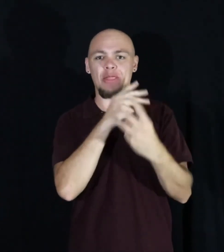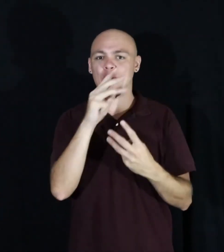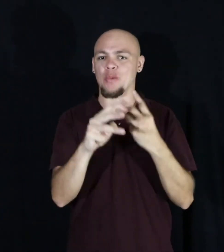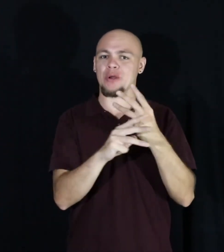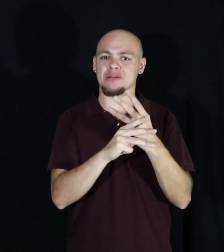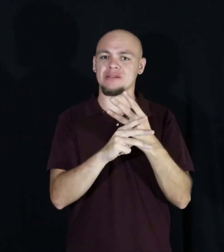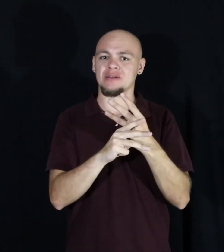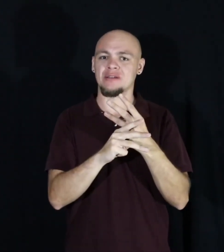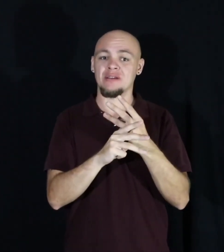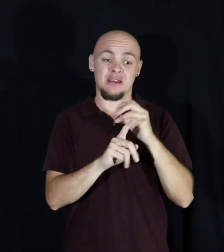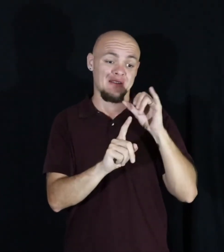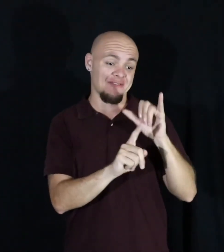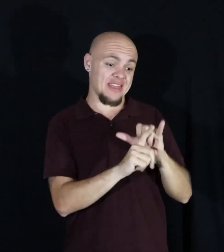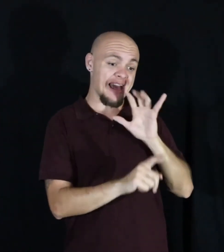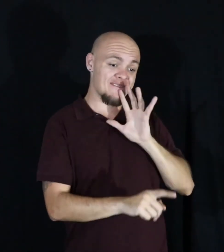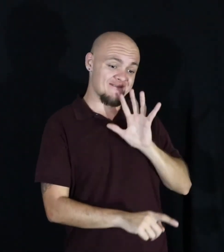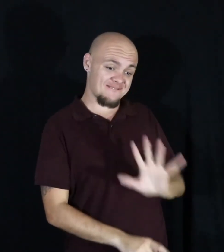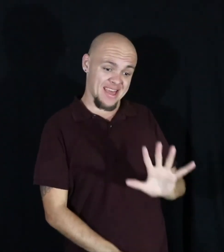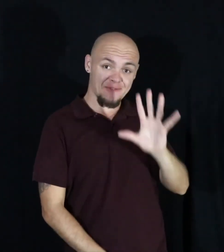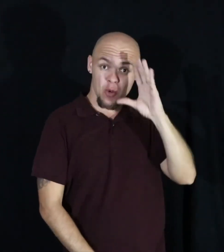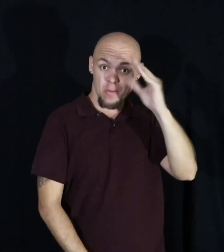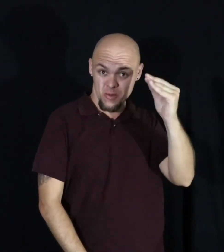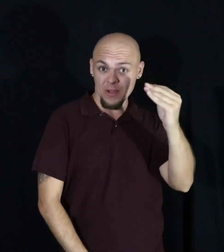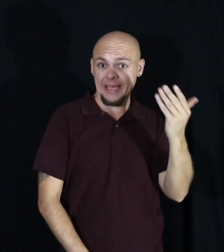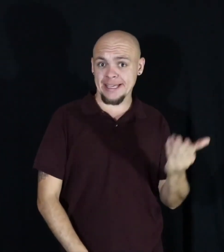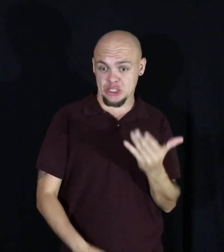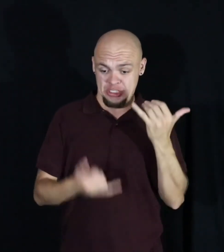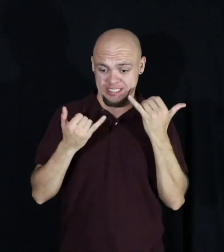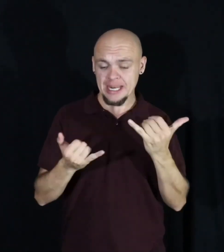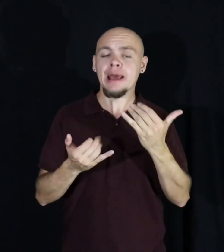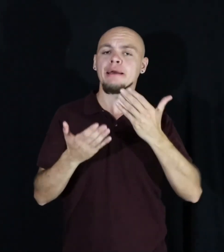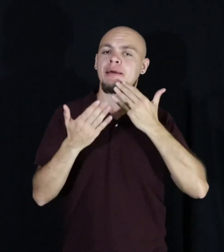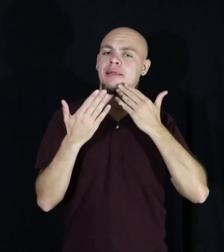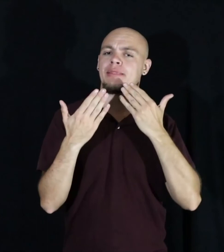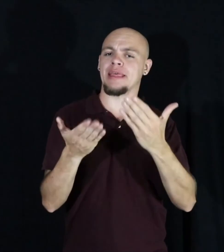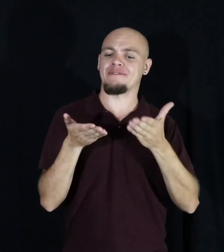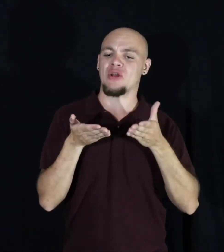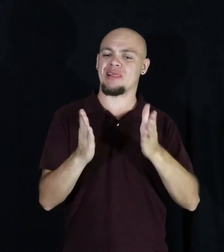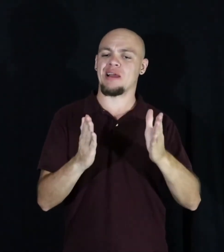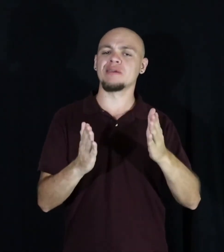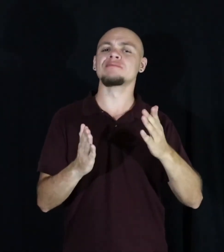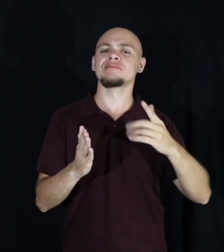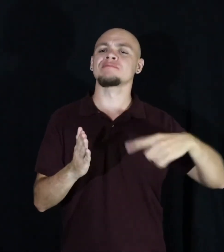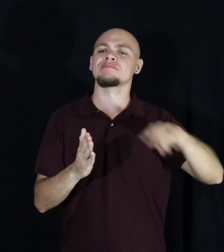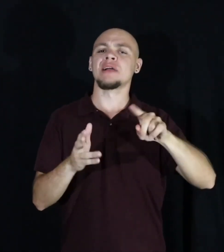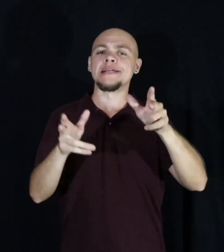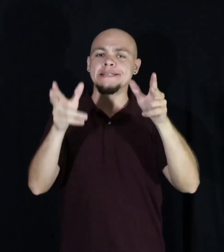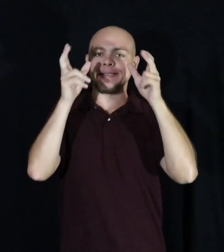On behalf of that 5-year-old boy, thank you for allowing him to be heard.